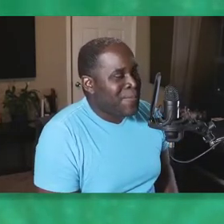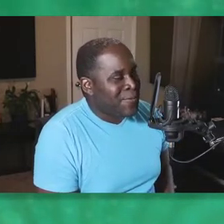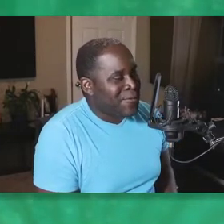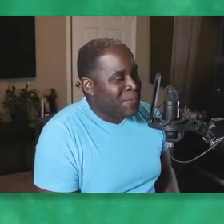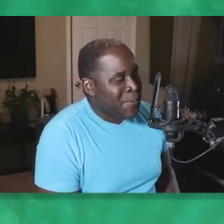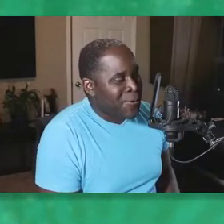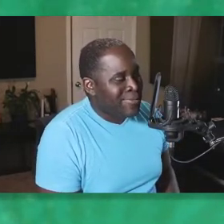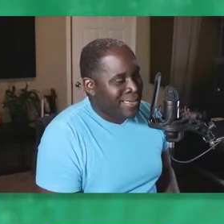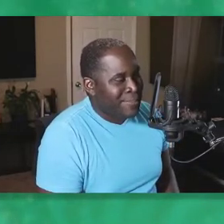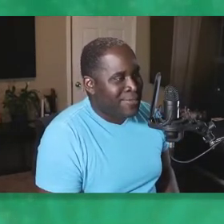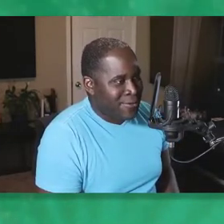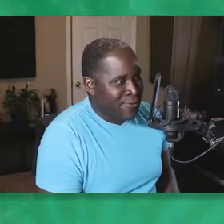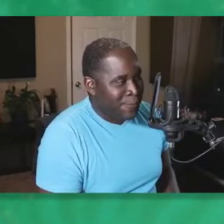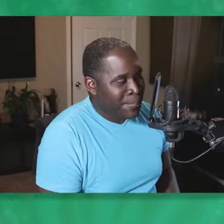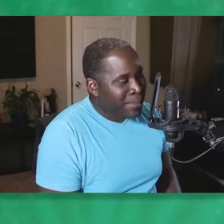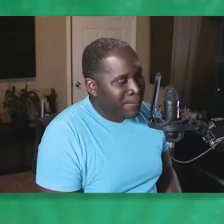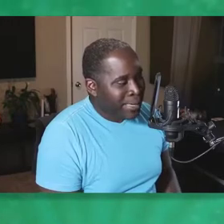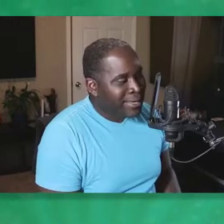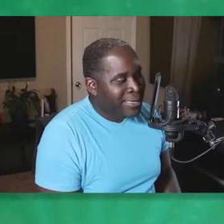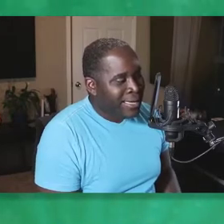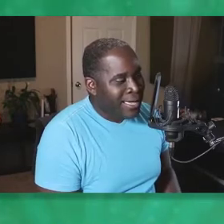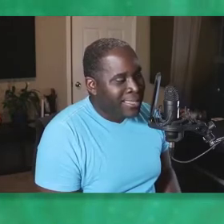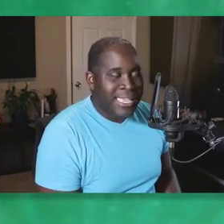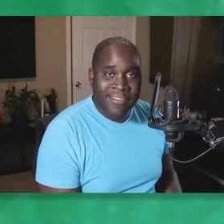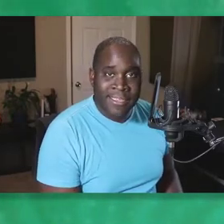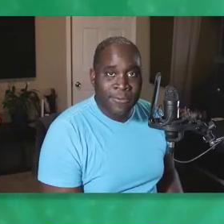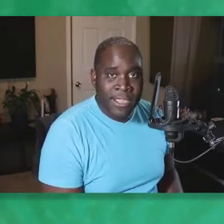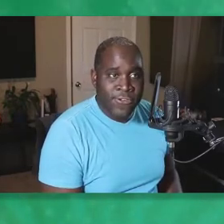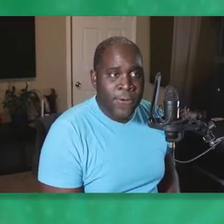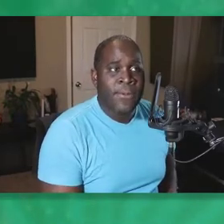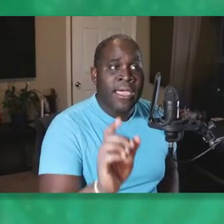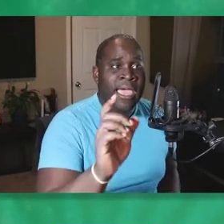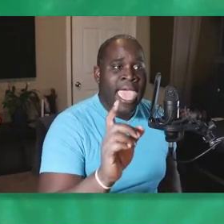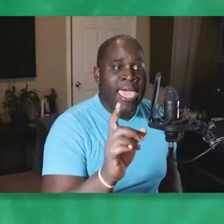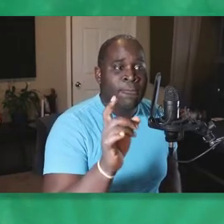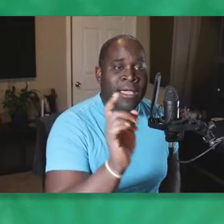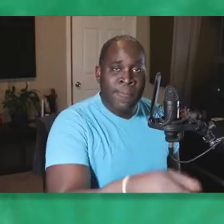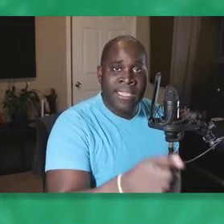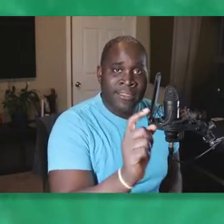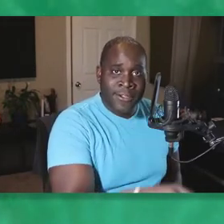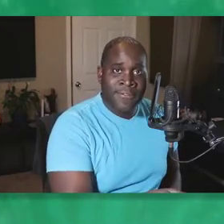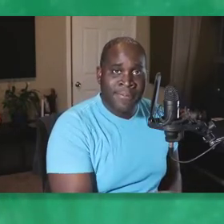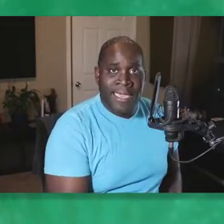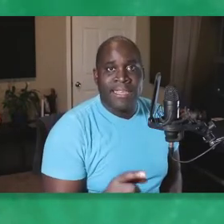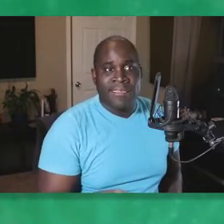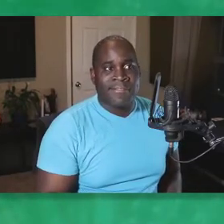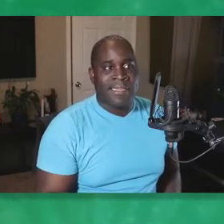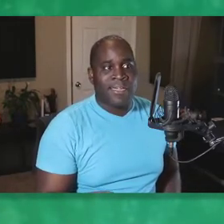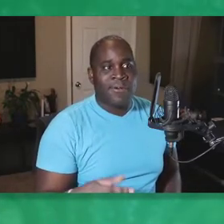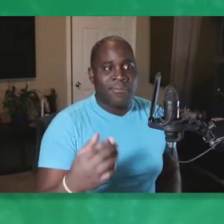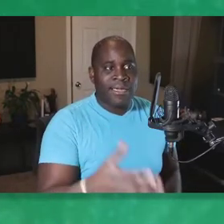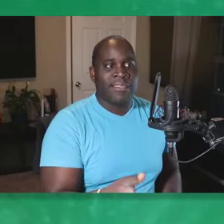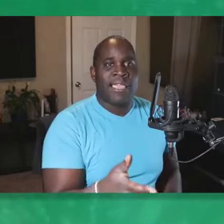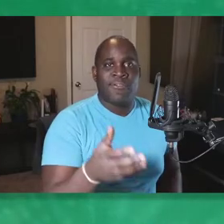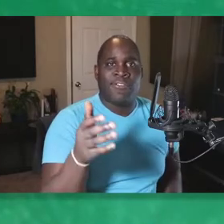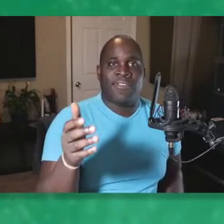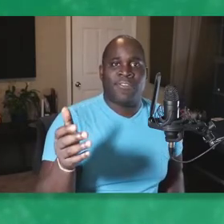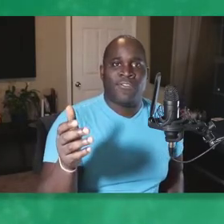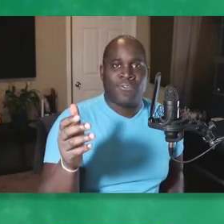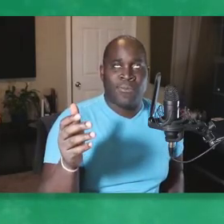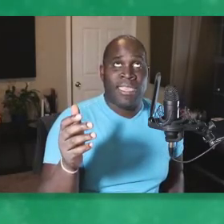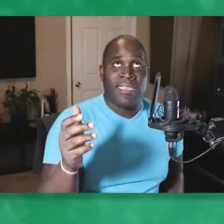I hope there's more to come in the future. But like I said, great show. And what we can learn from that is that her body